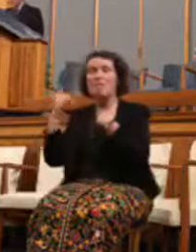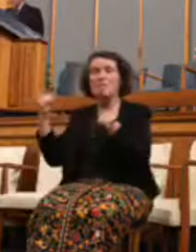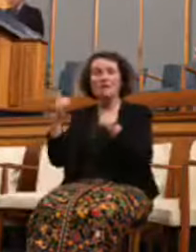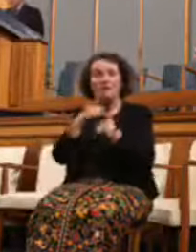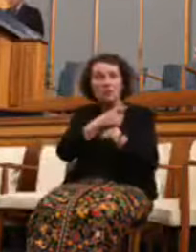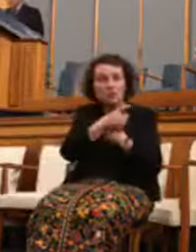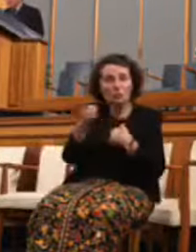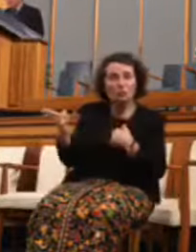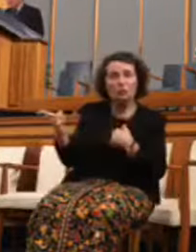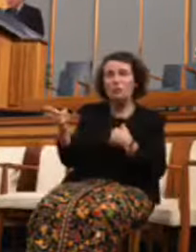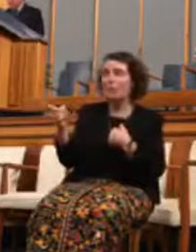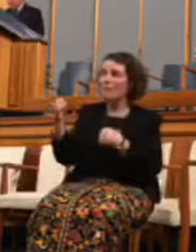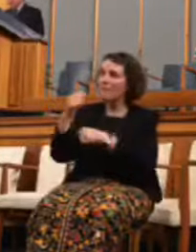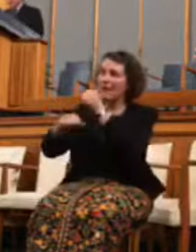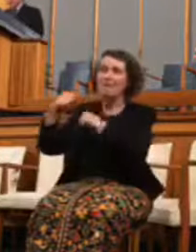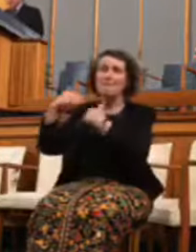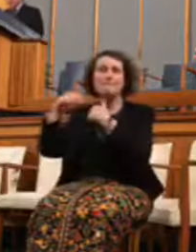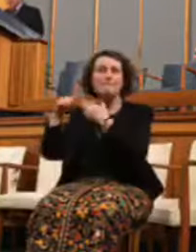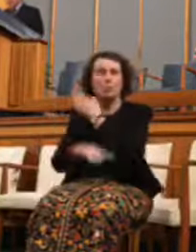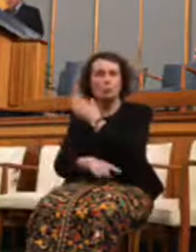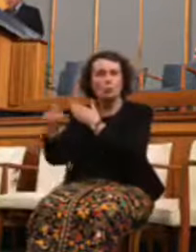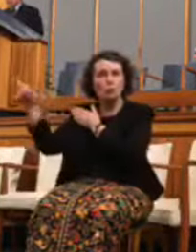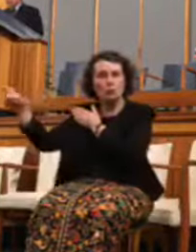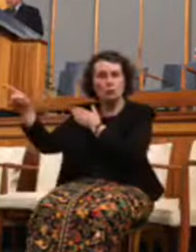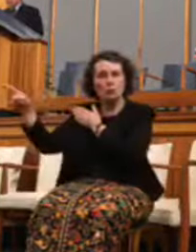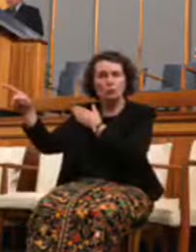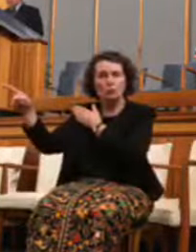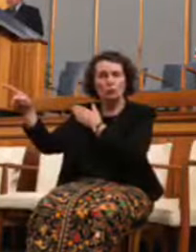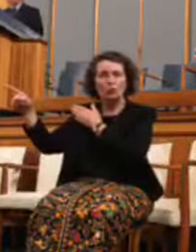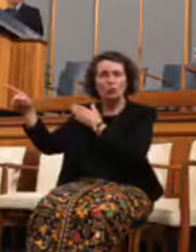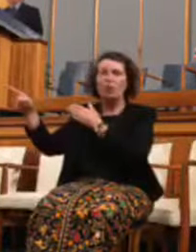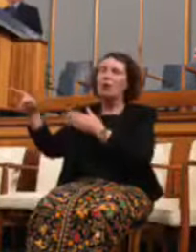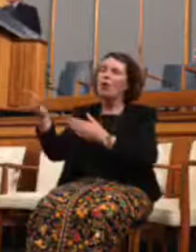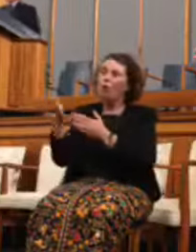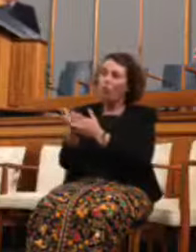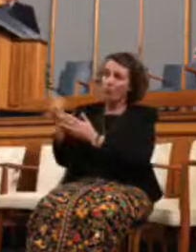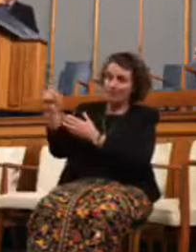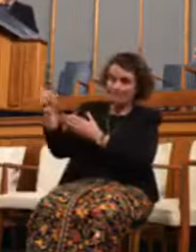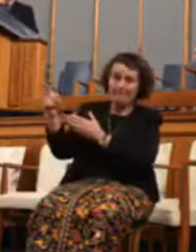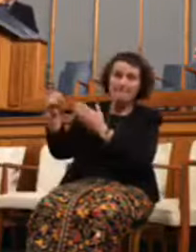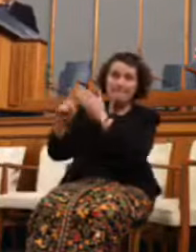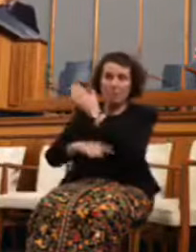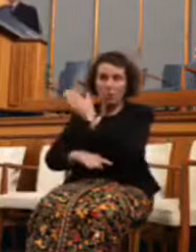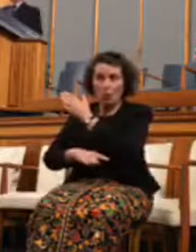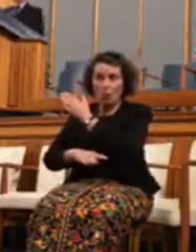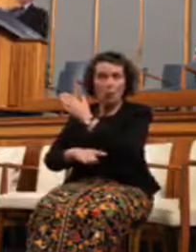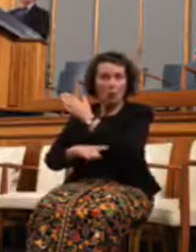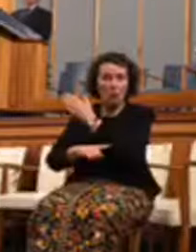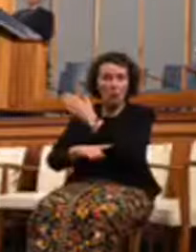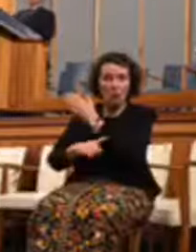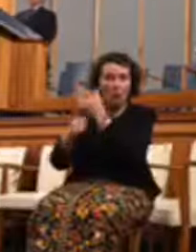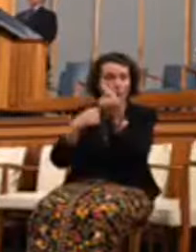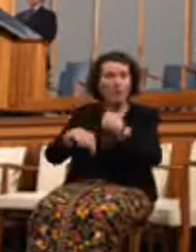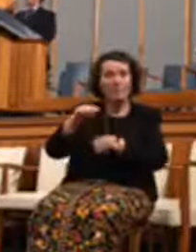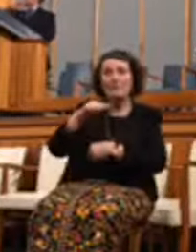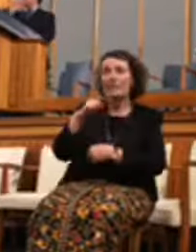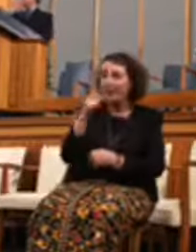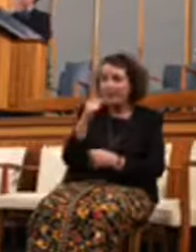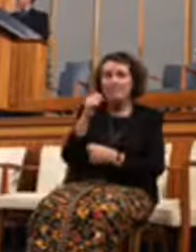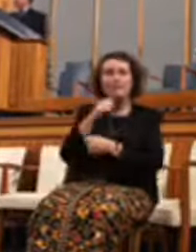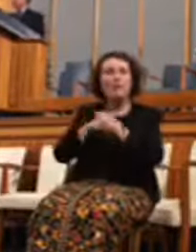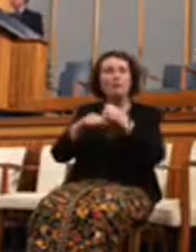sakes he became poor, that yet through his poverty might be rich. There